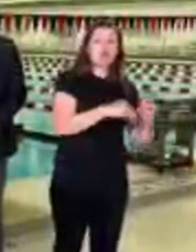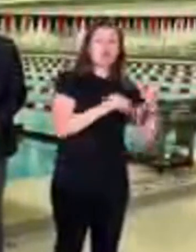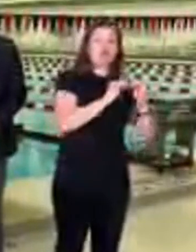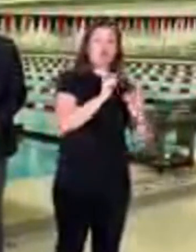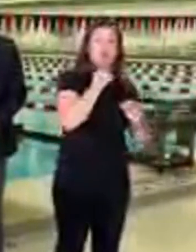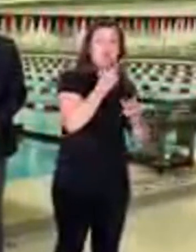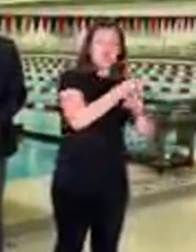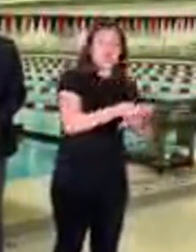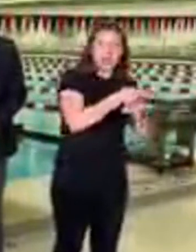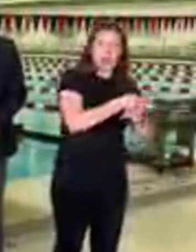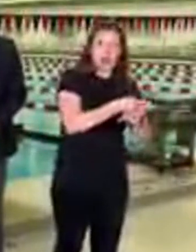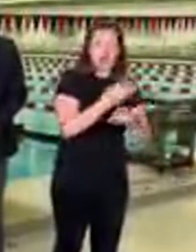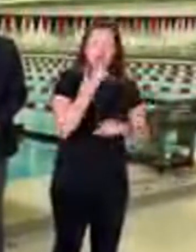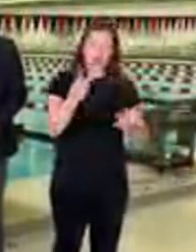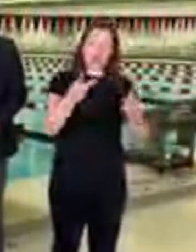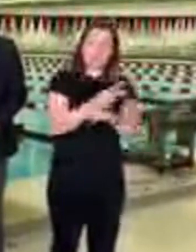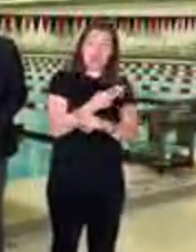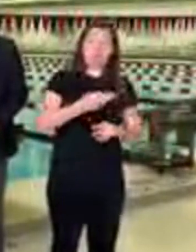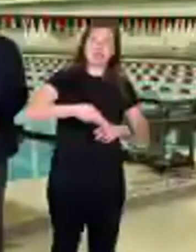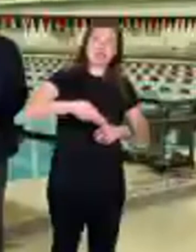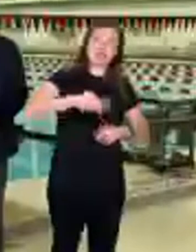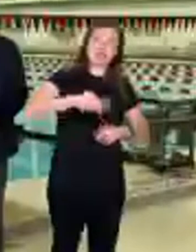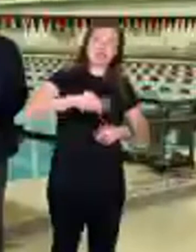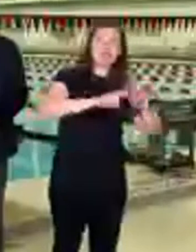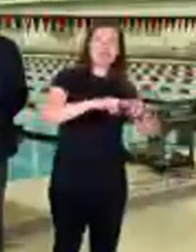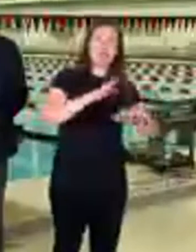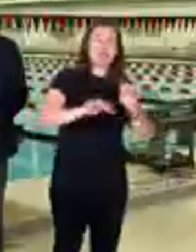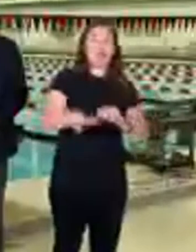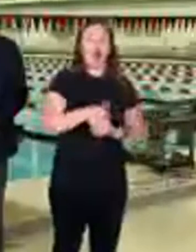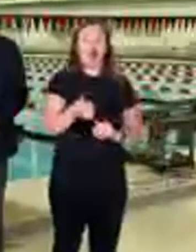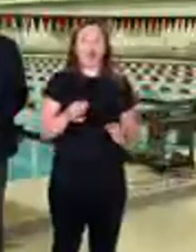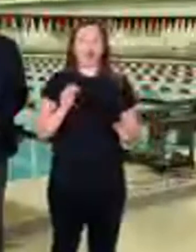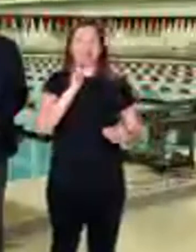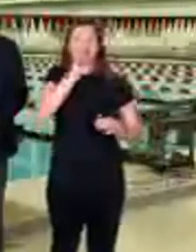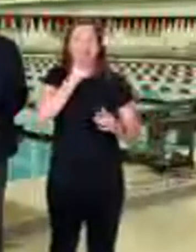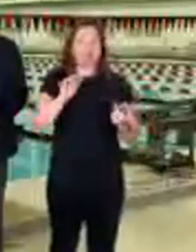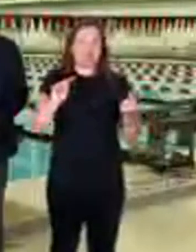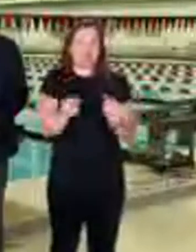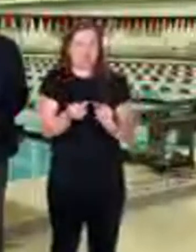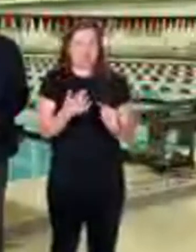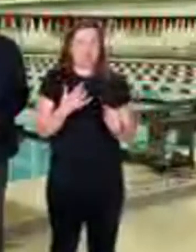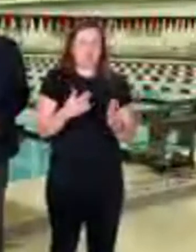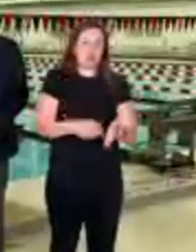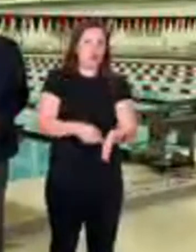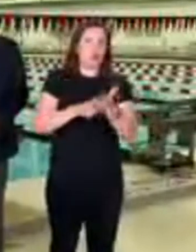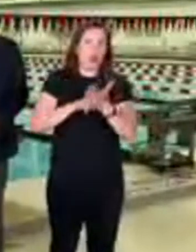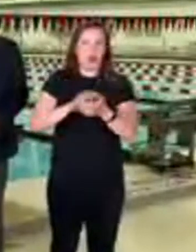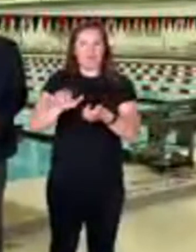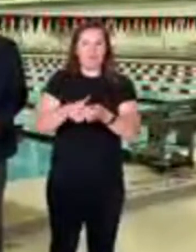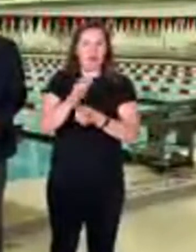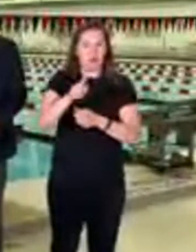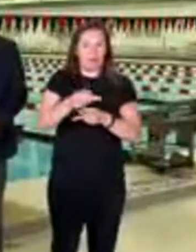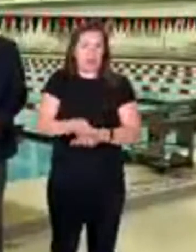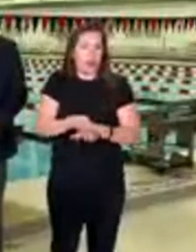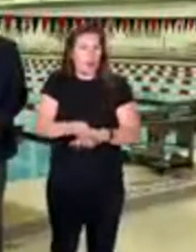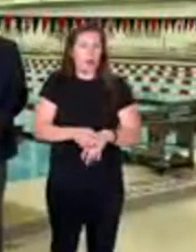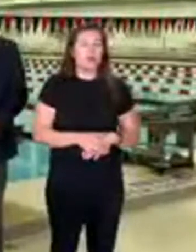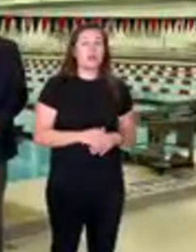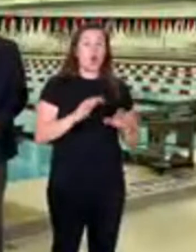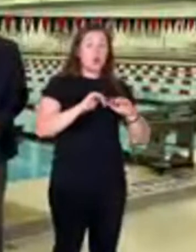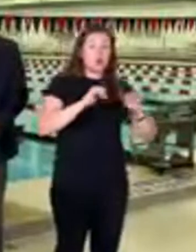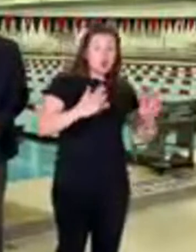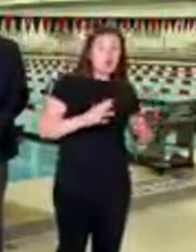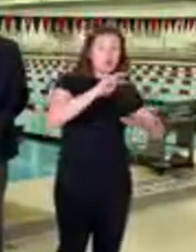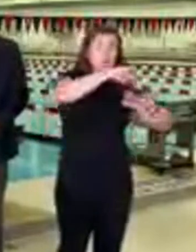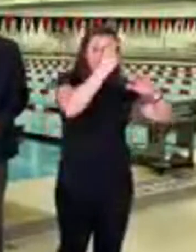This is 4 times higher than the number of other unintentional injuries that require follow-up care. So swimmers or divers